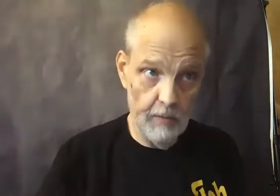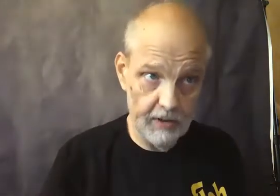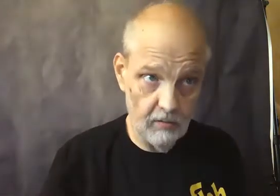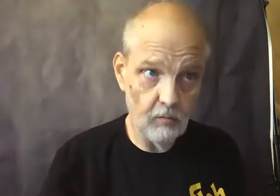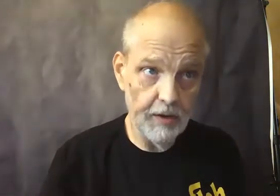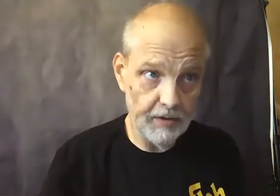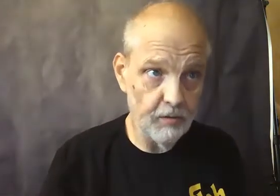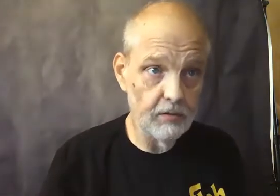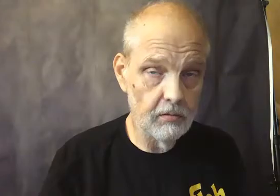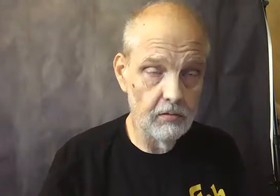Woman, we'll get to it.